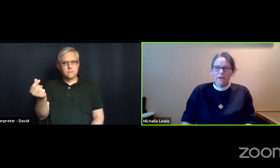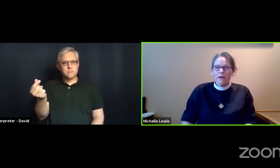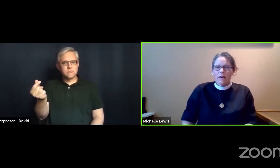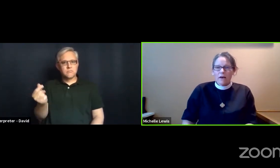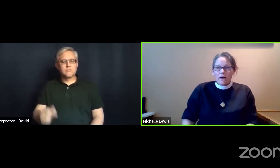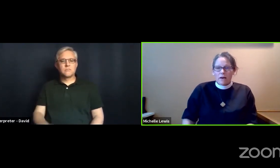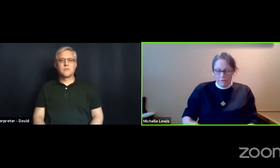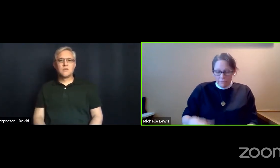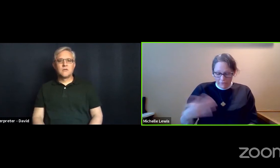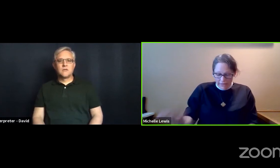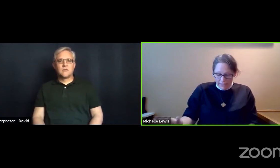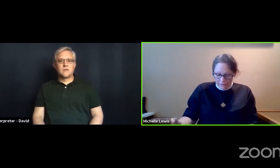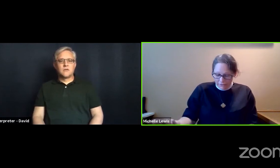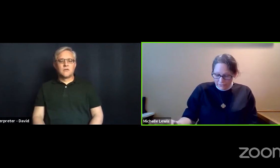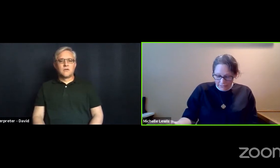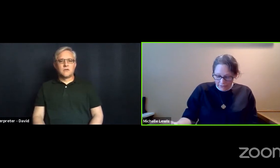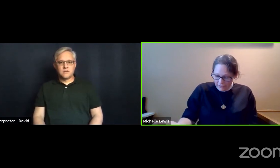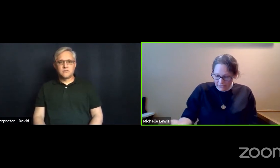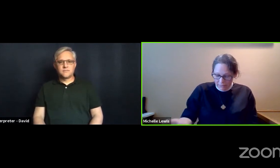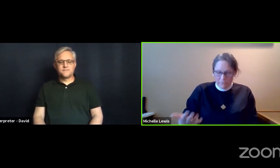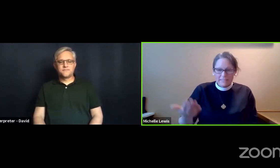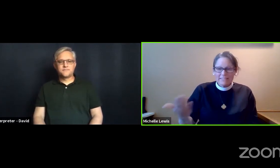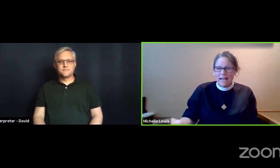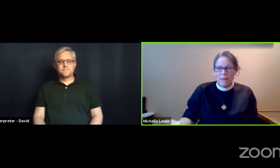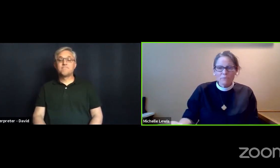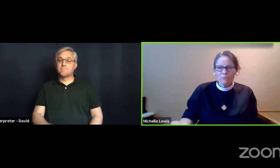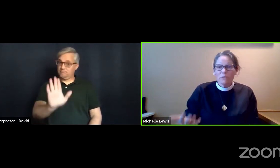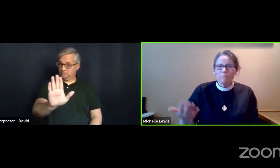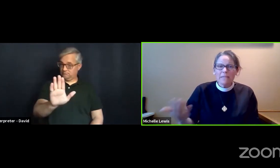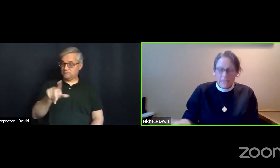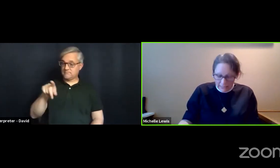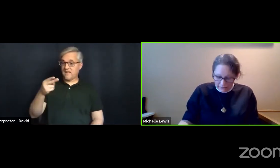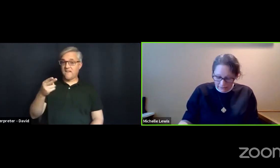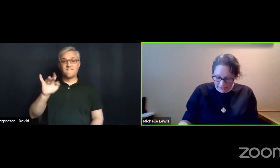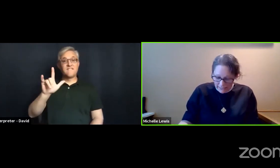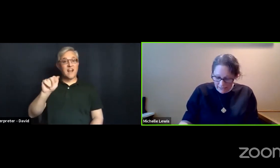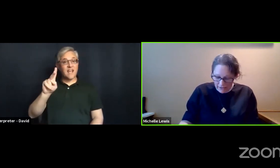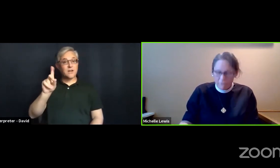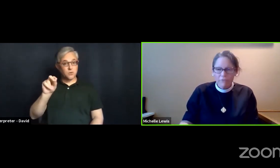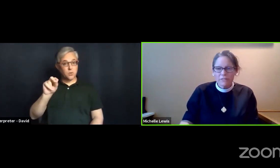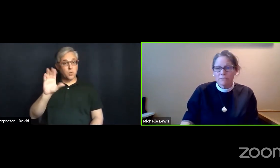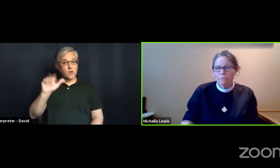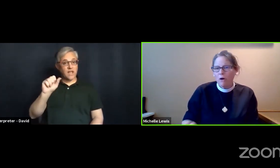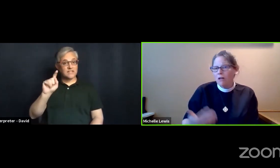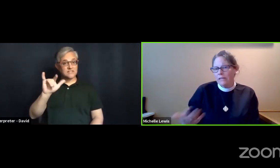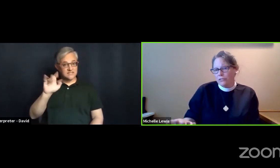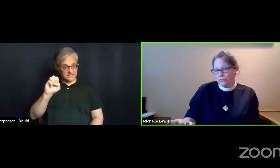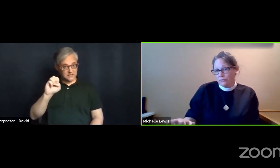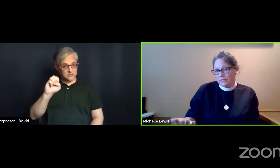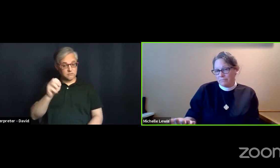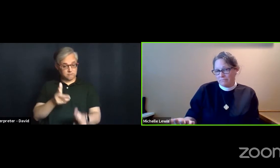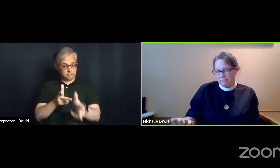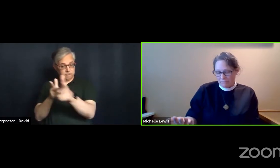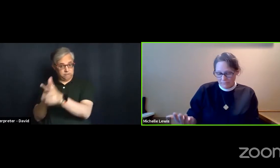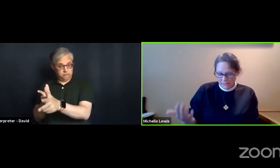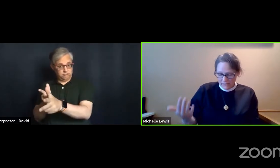Now, Philando Castillo had been stopped repeatedly for small